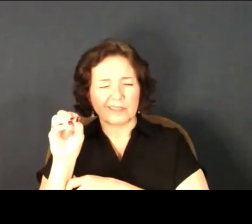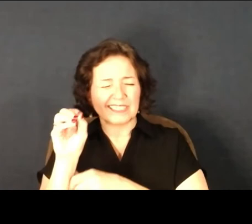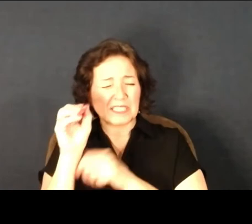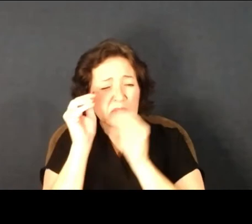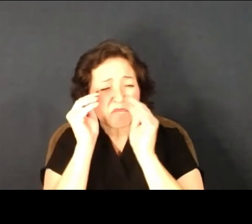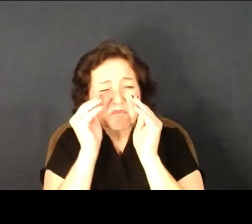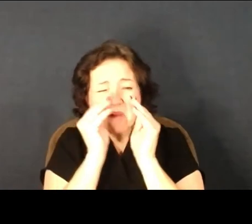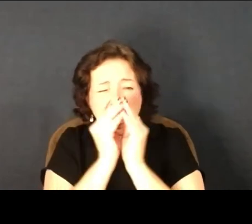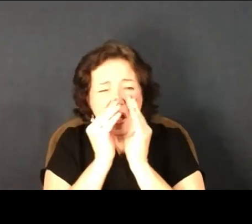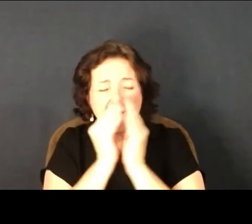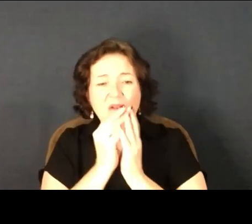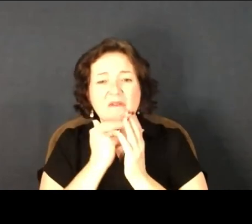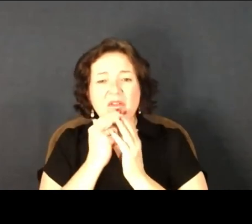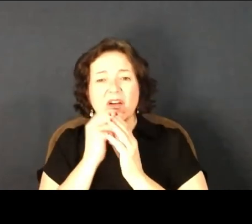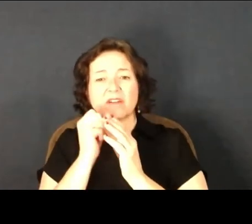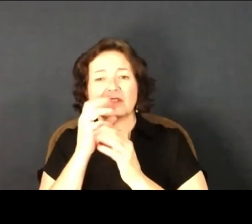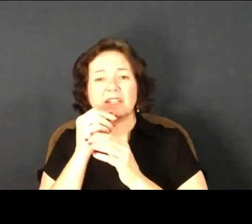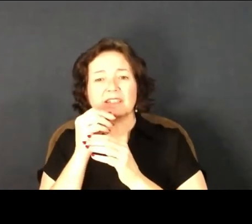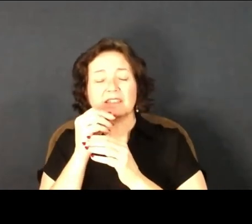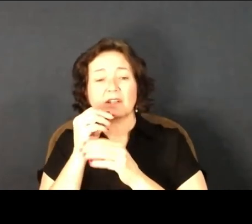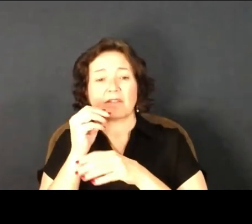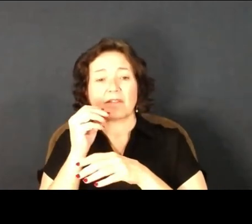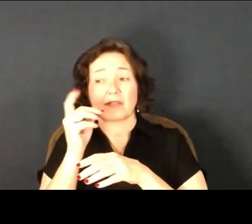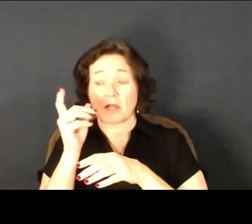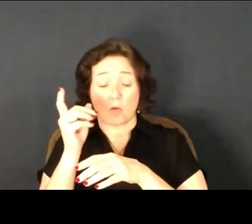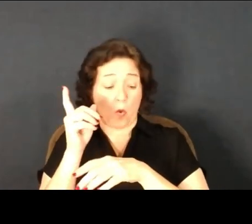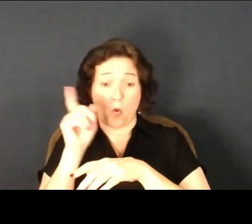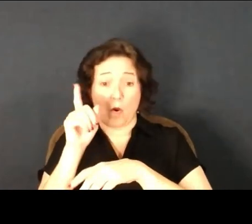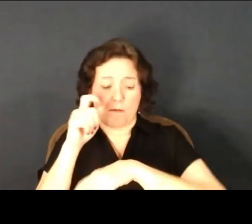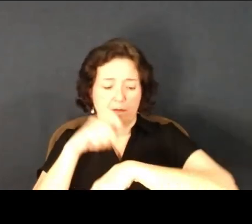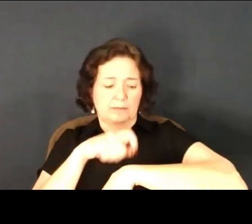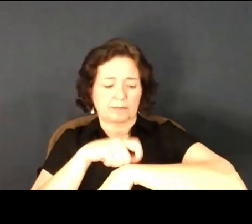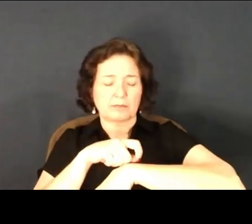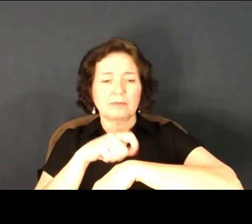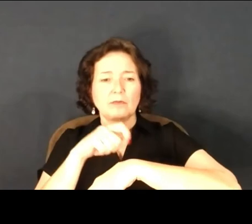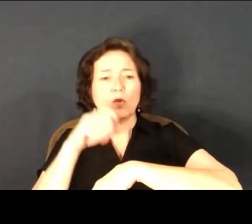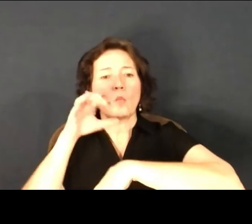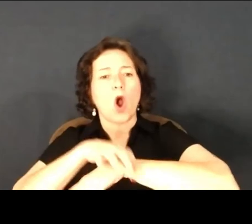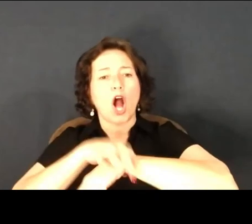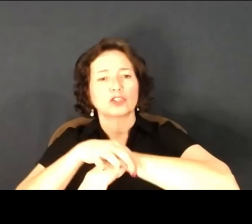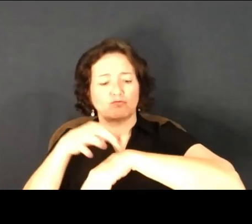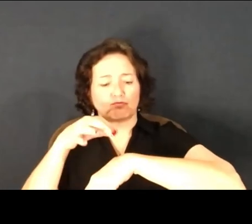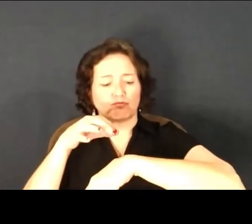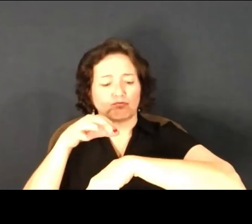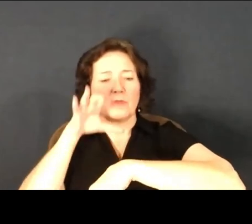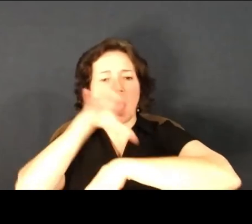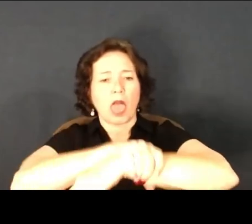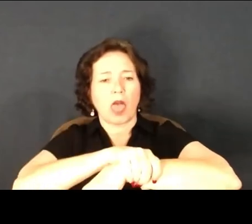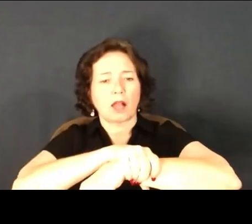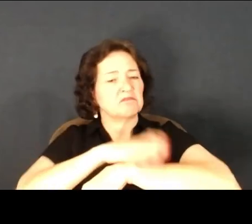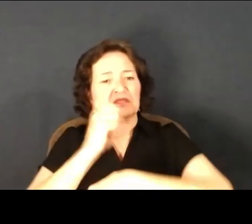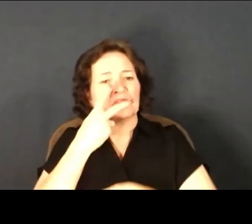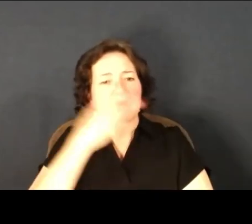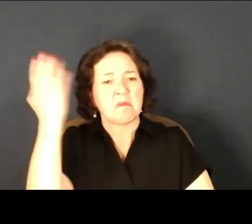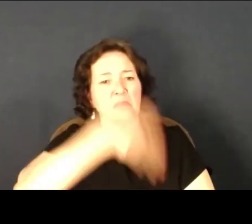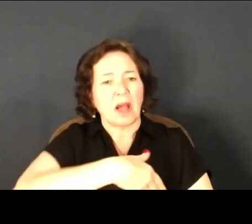could put his watch on top of it and our mother wouldn't see it. And things went along